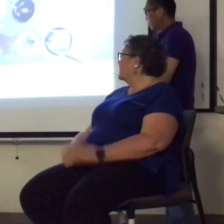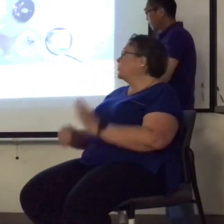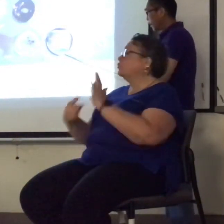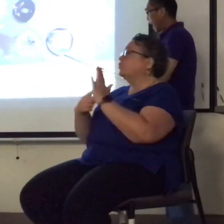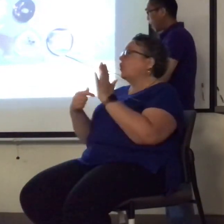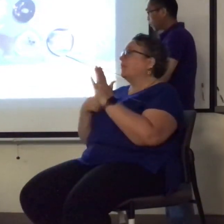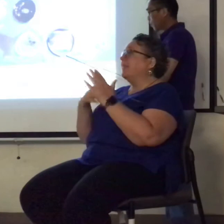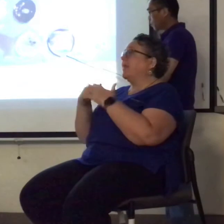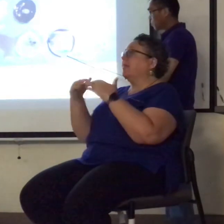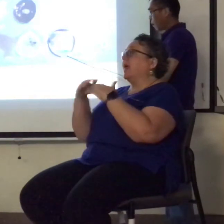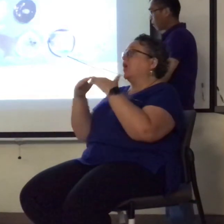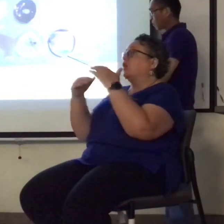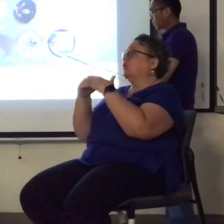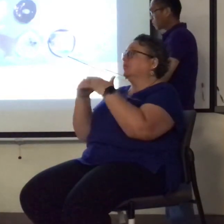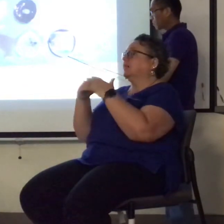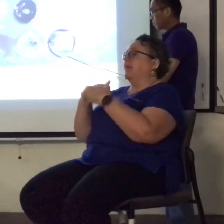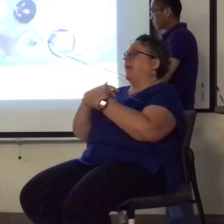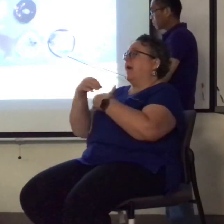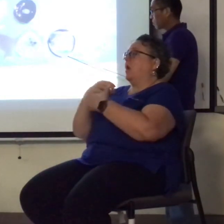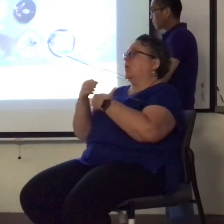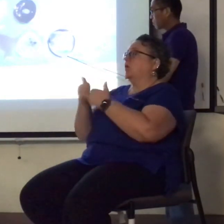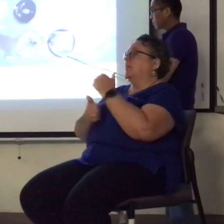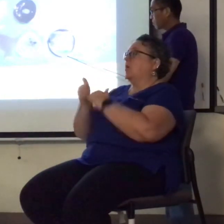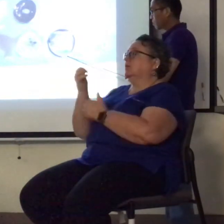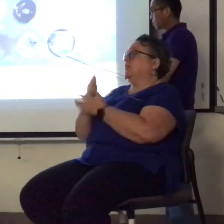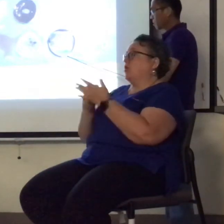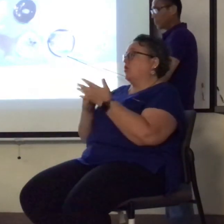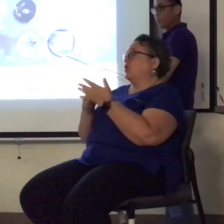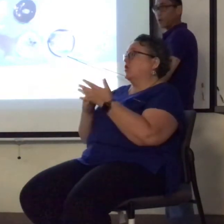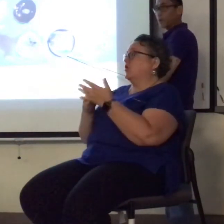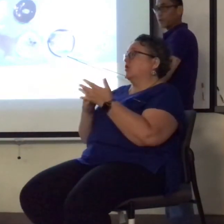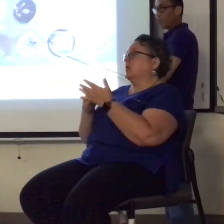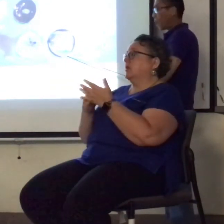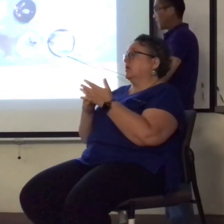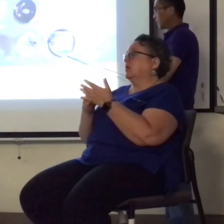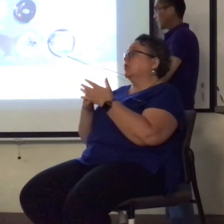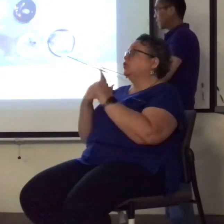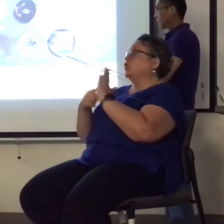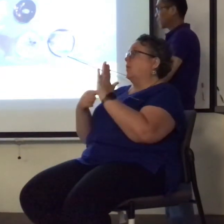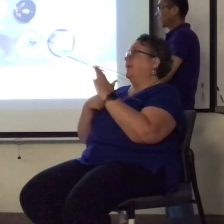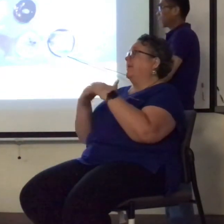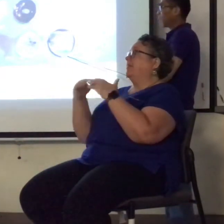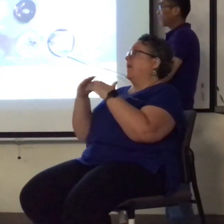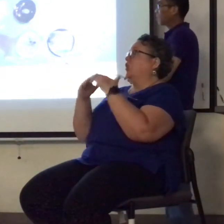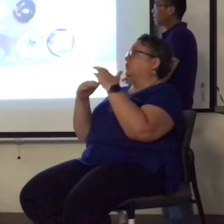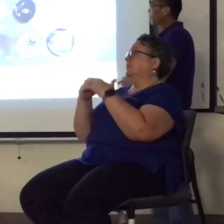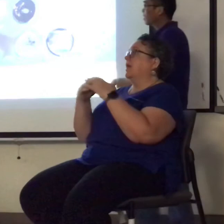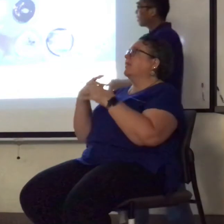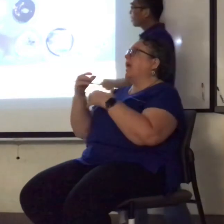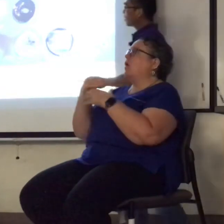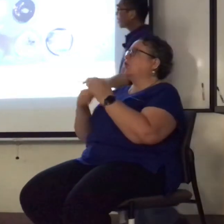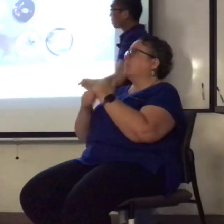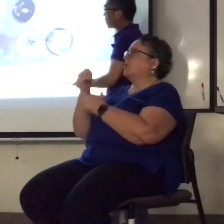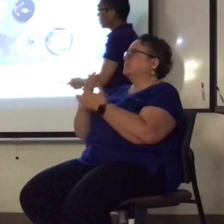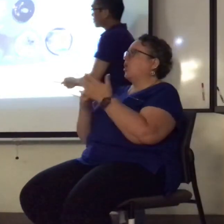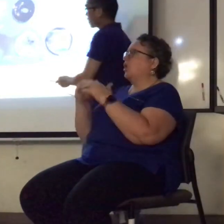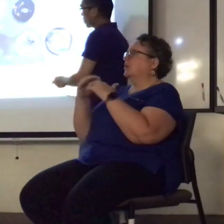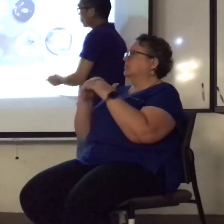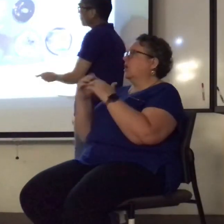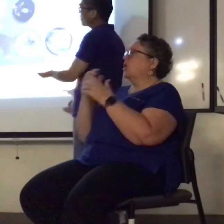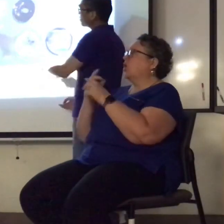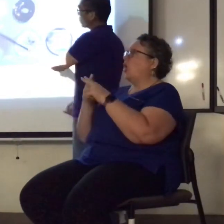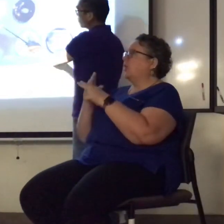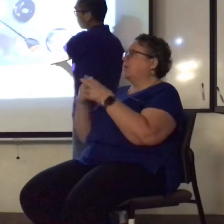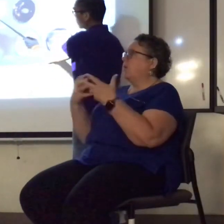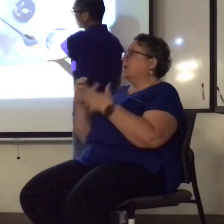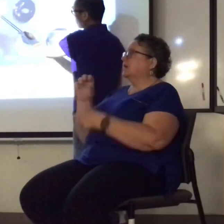layers, the outermost part, it's going to be what? The white. What are you going to call it? Sclera.